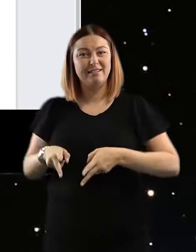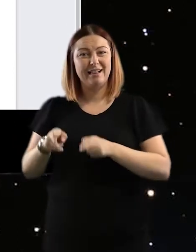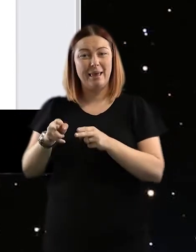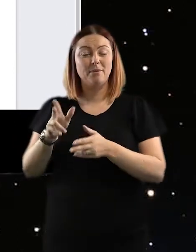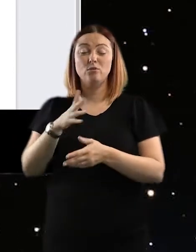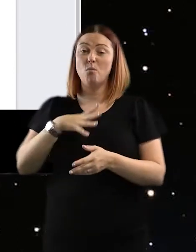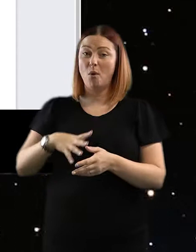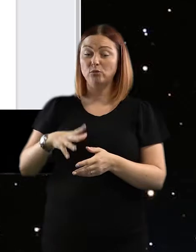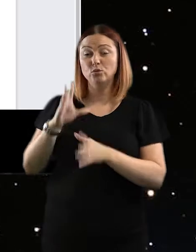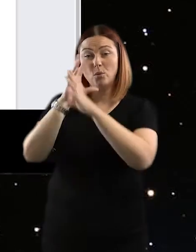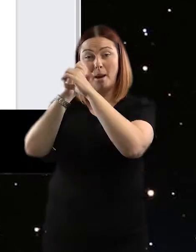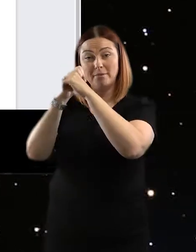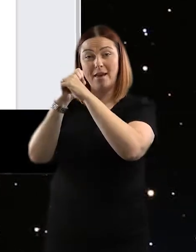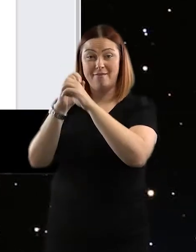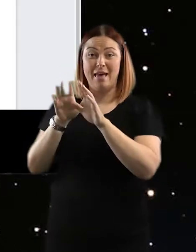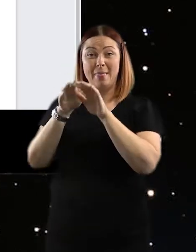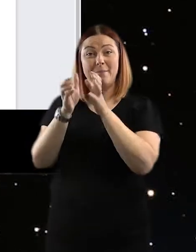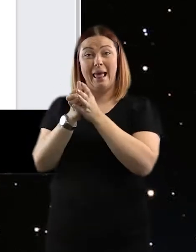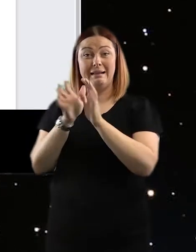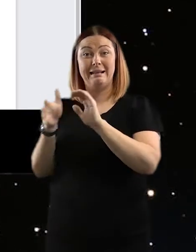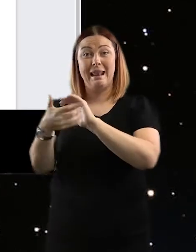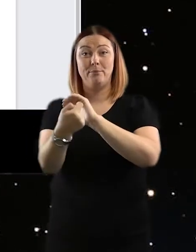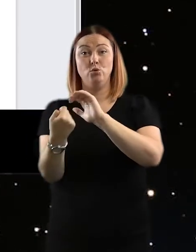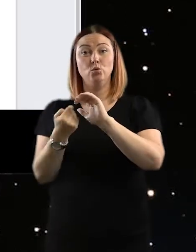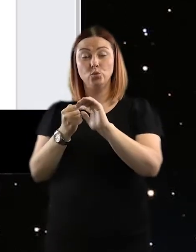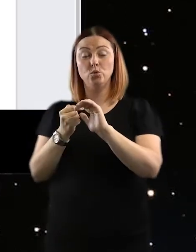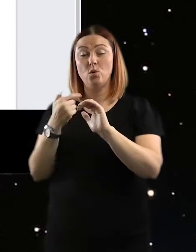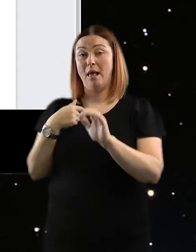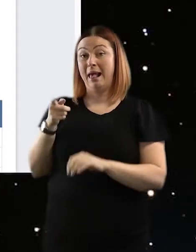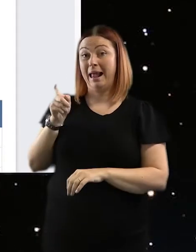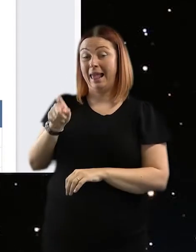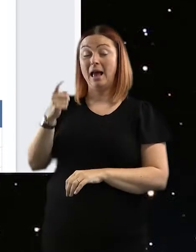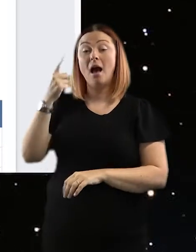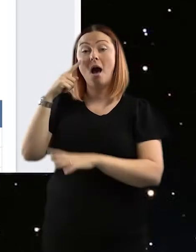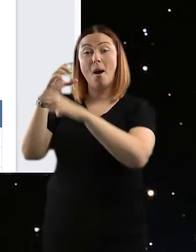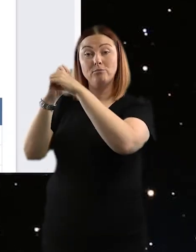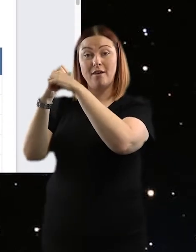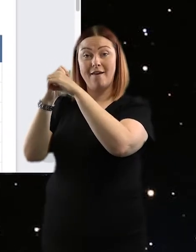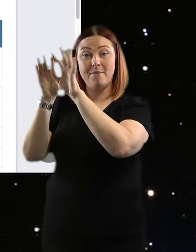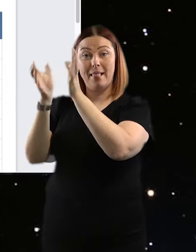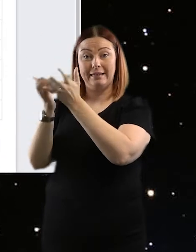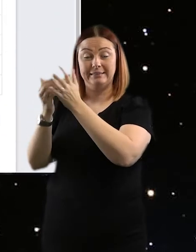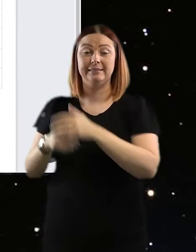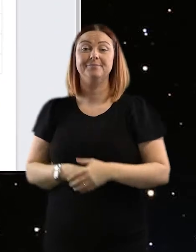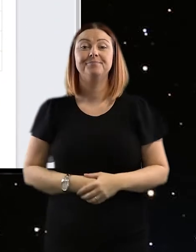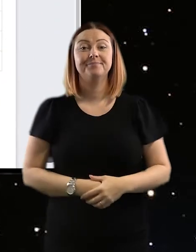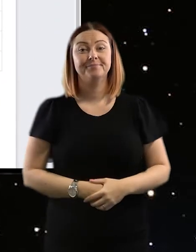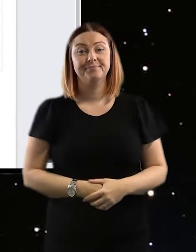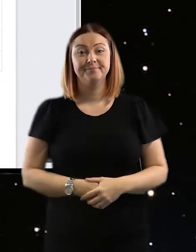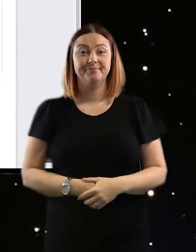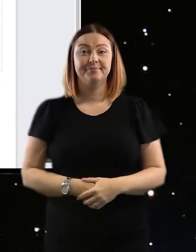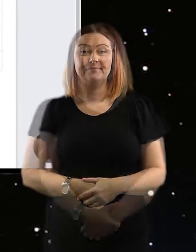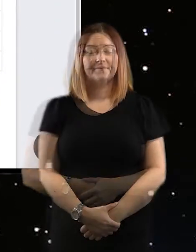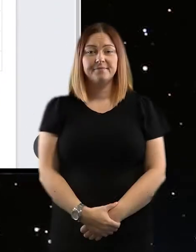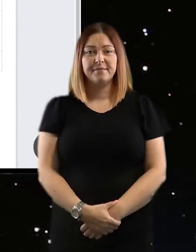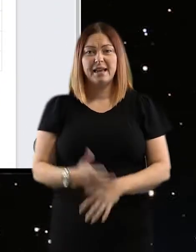just want to make an observation of the planet Neptune. So I'm going to go ahead and click Observe a Planet. And it's now asking